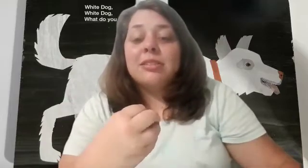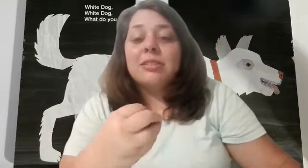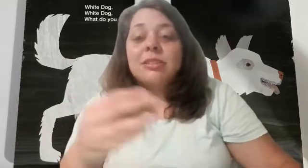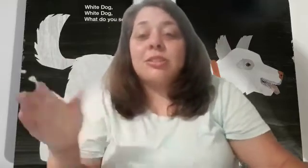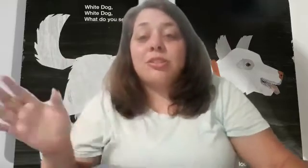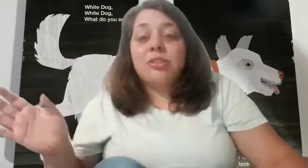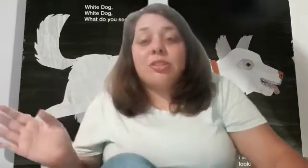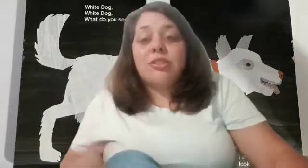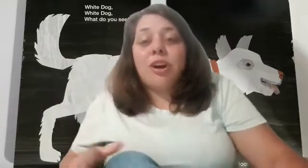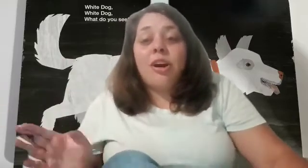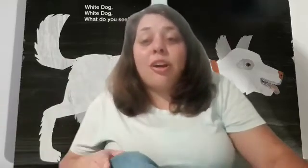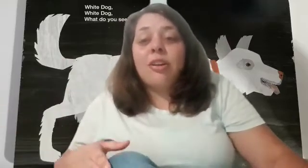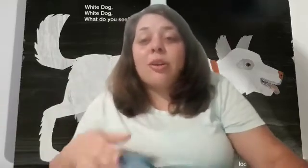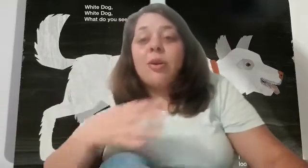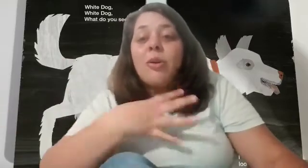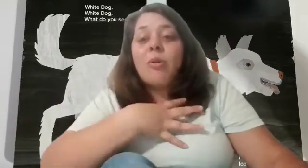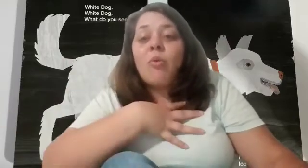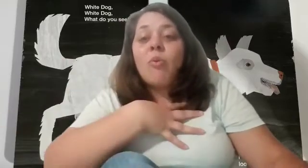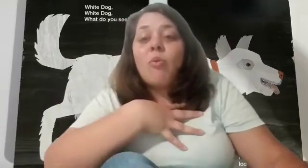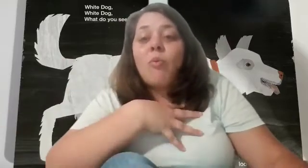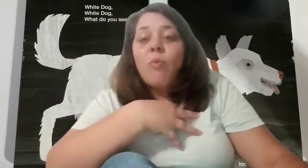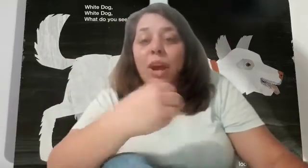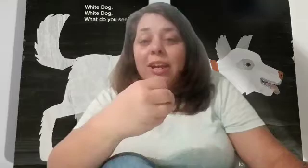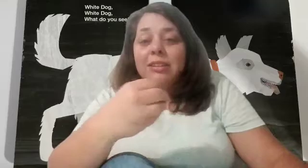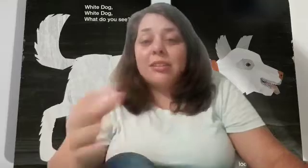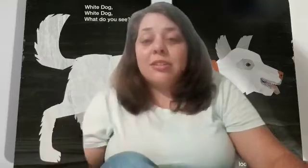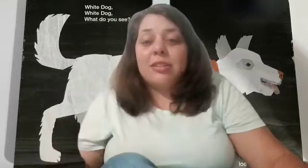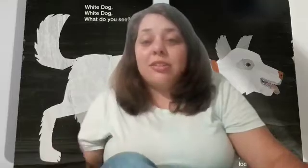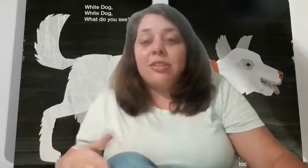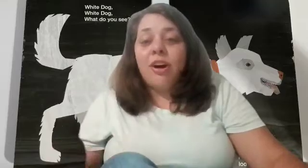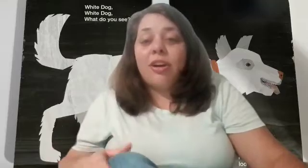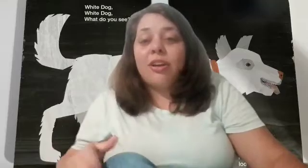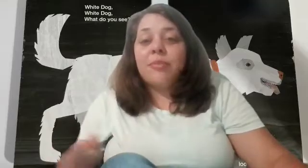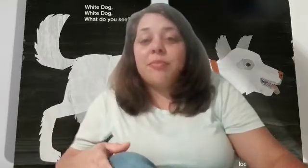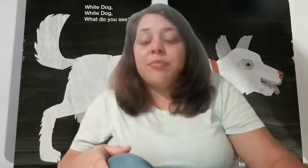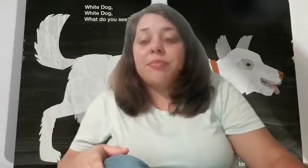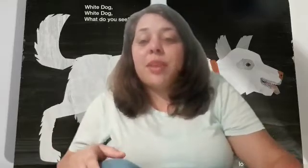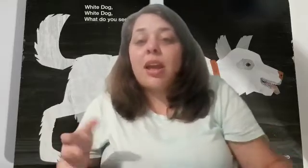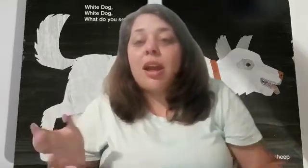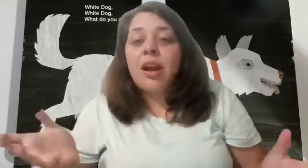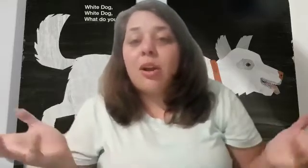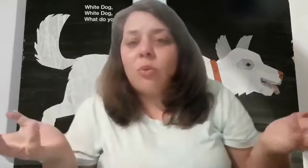White dog, white dog.